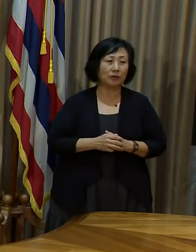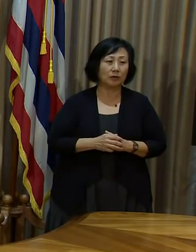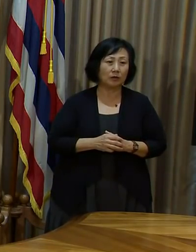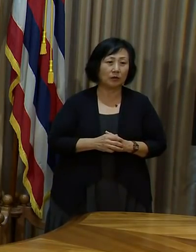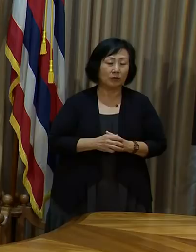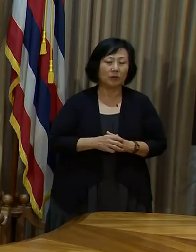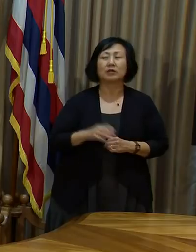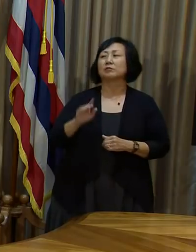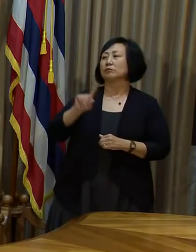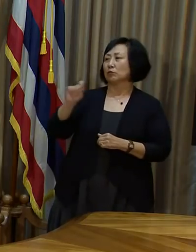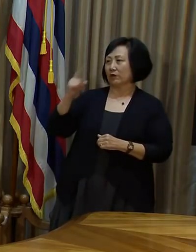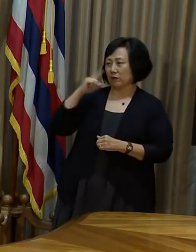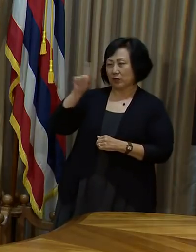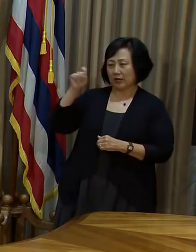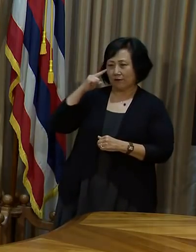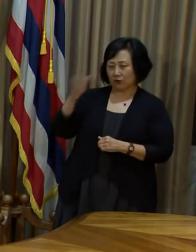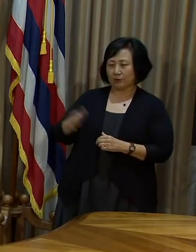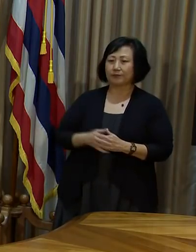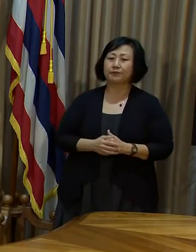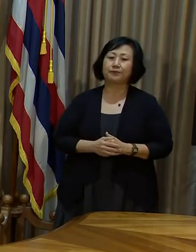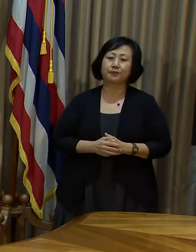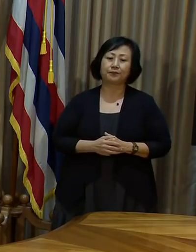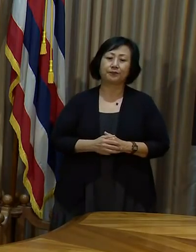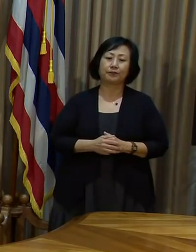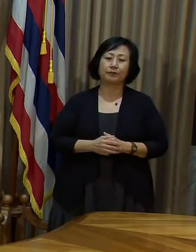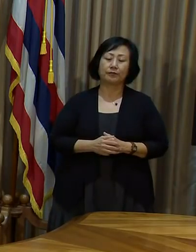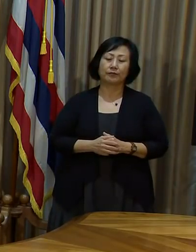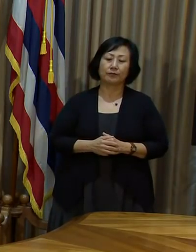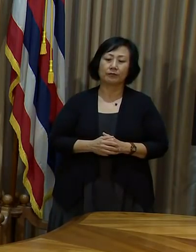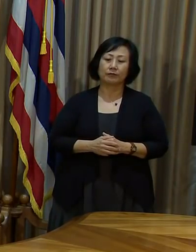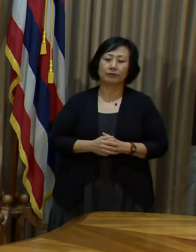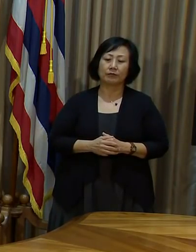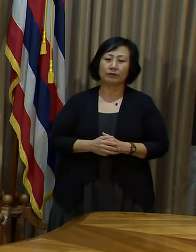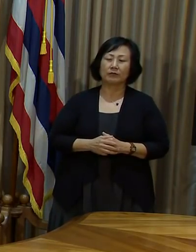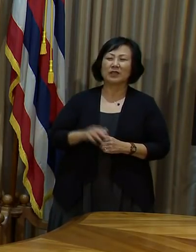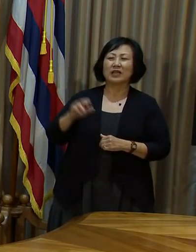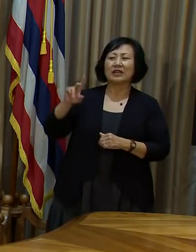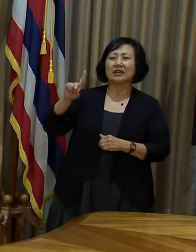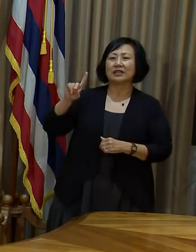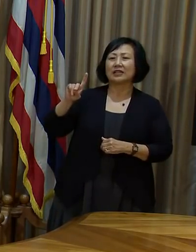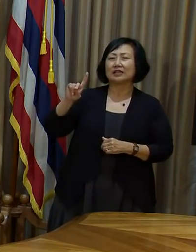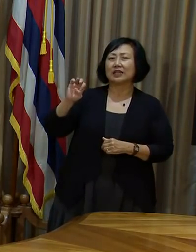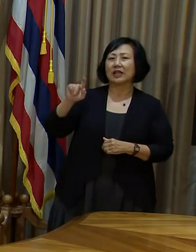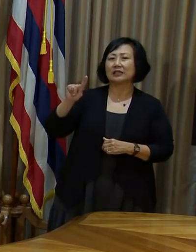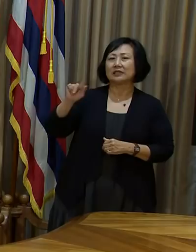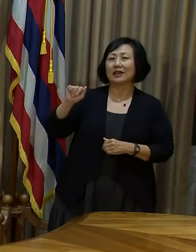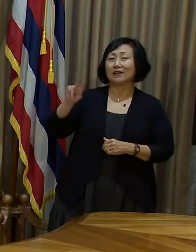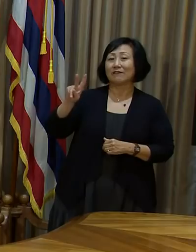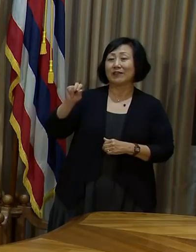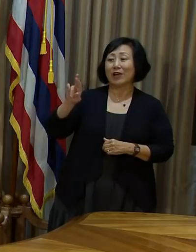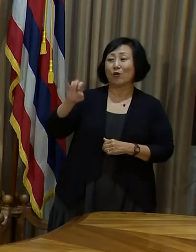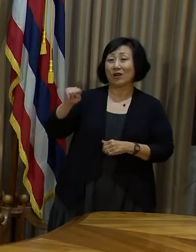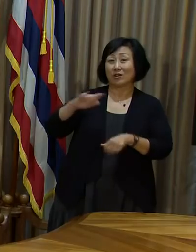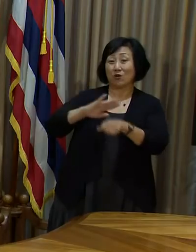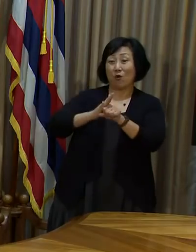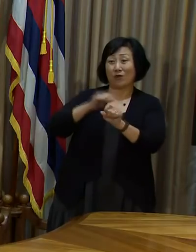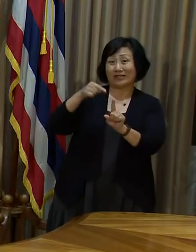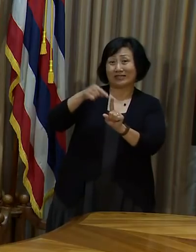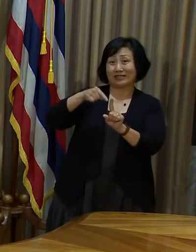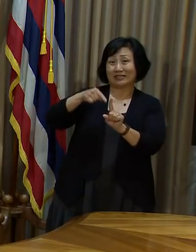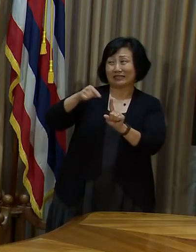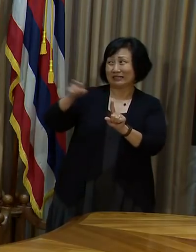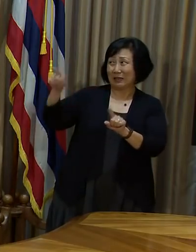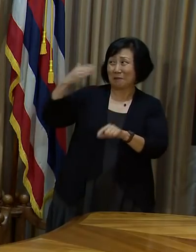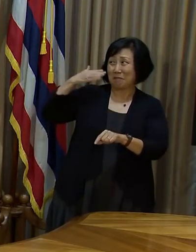This is for the governor, and with the Delta variant still very much a concern on the